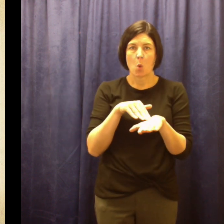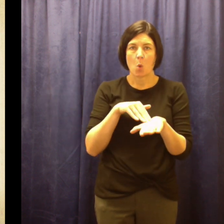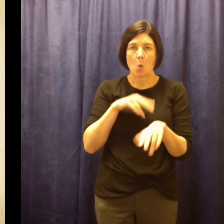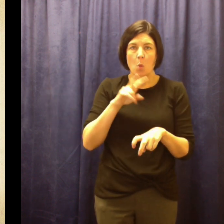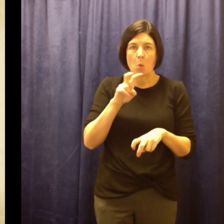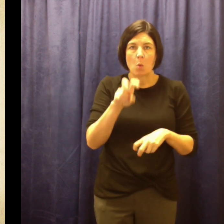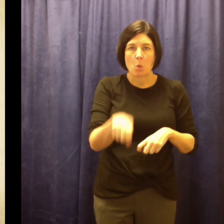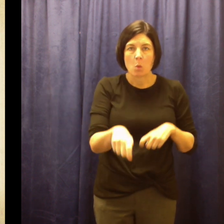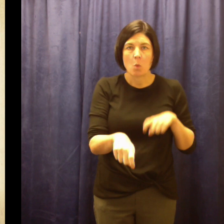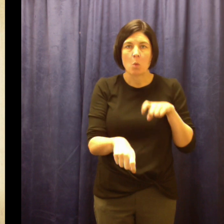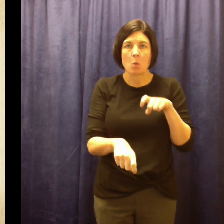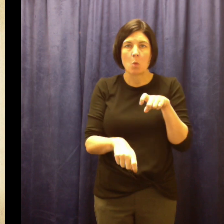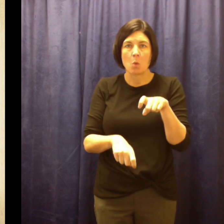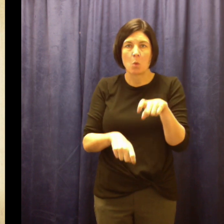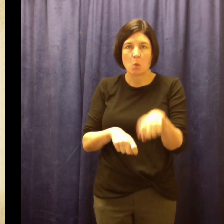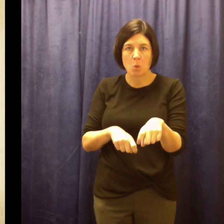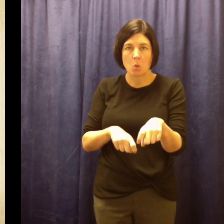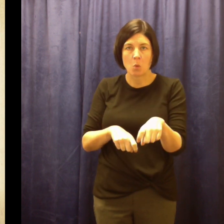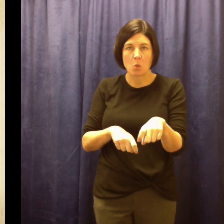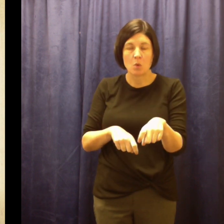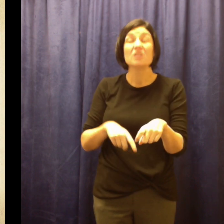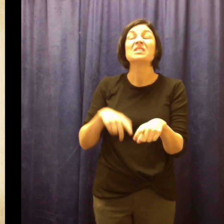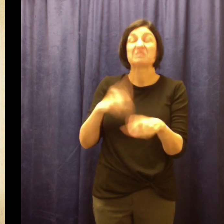Treat injuries and help the wounded.